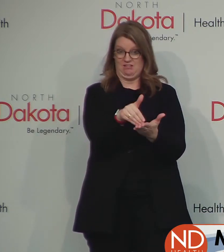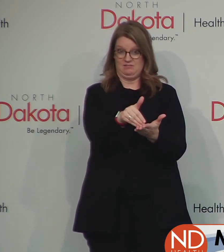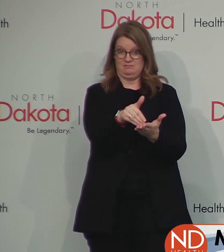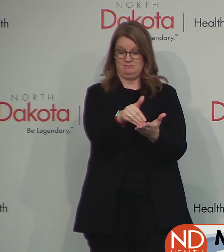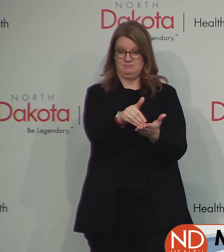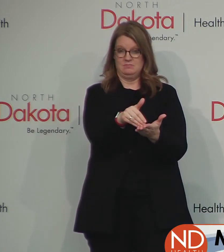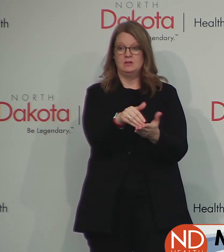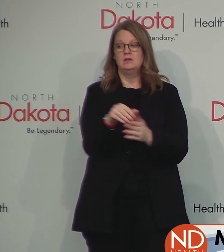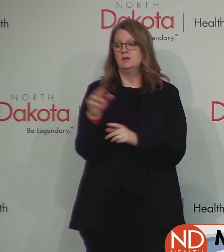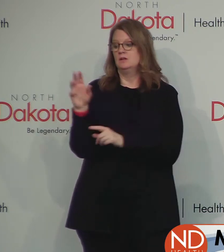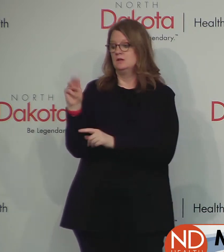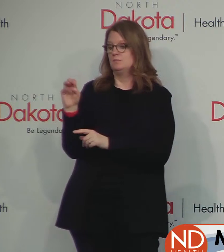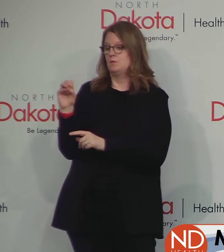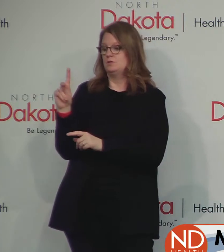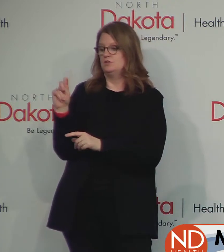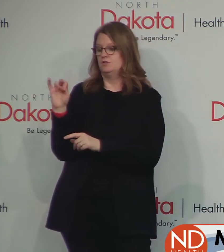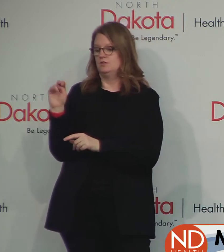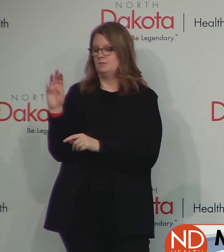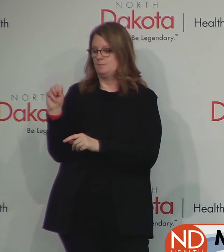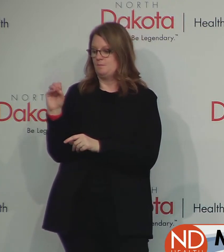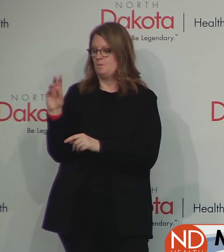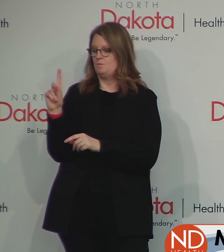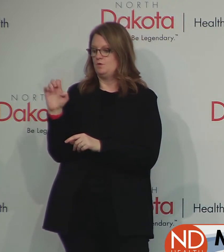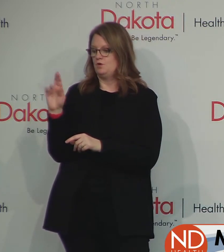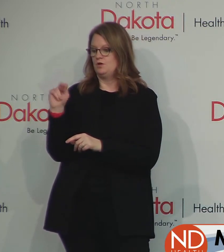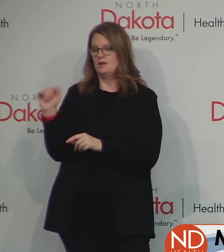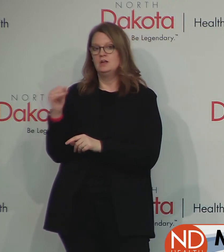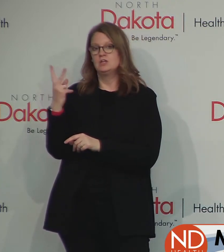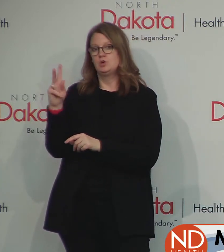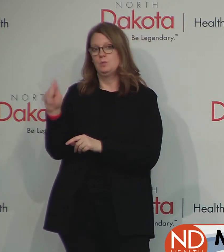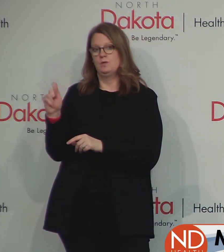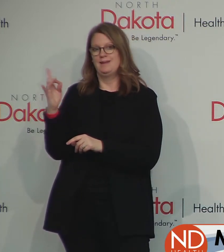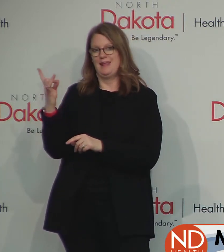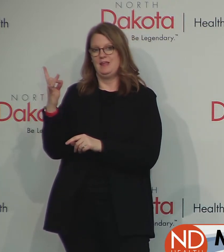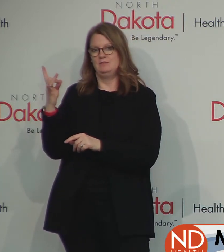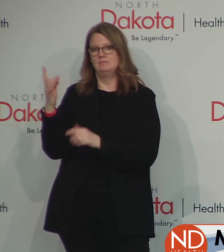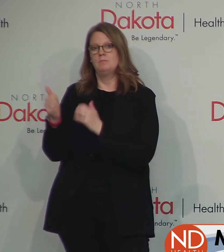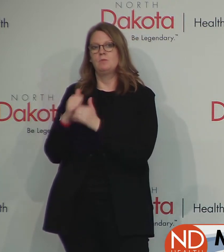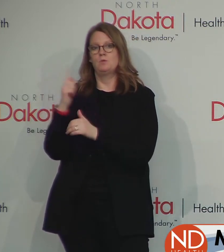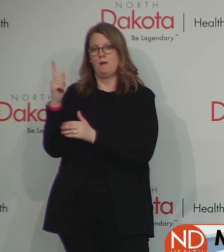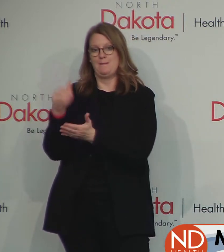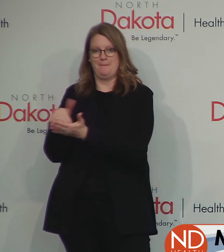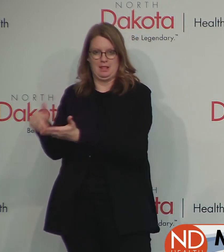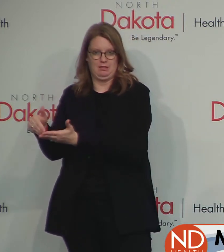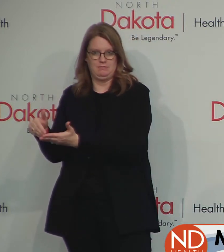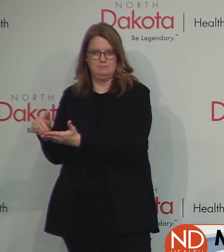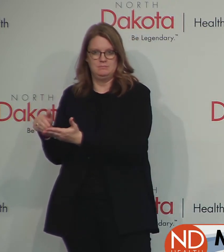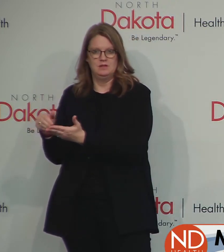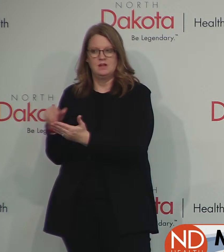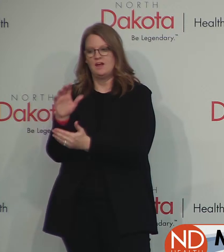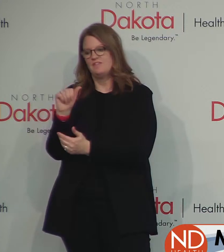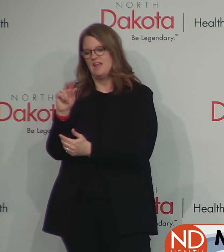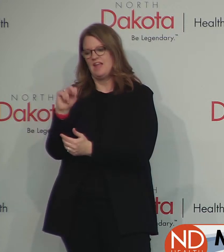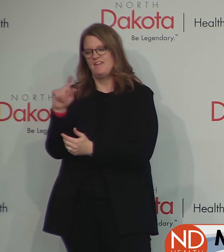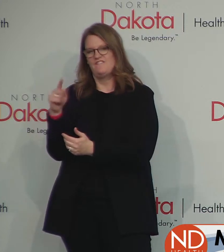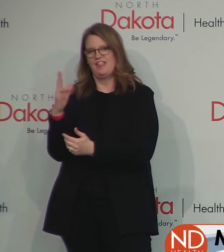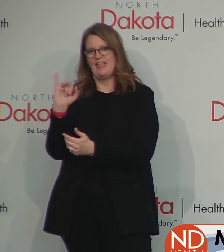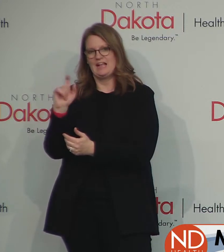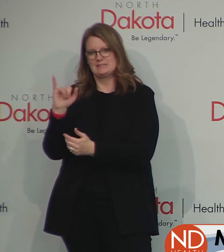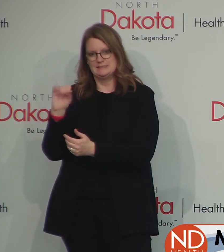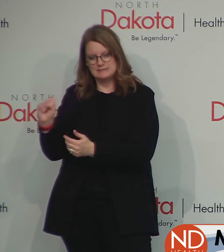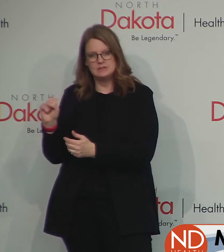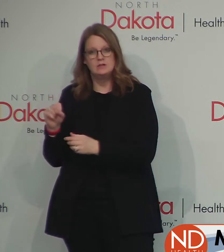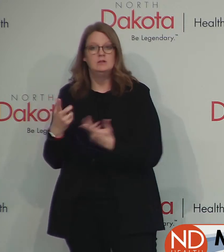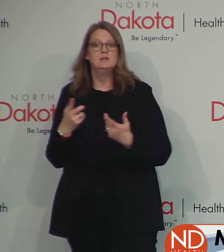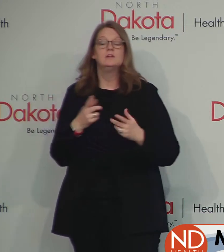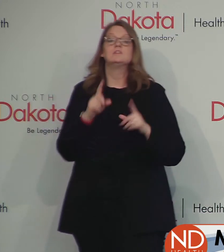administered, and for Moderna, it's 2.8 per 1 million doses administered. And so people should go to our website